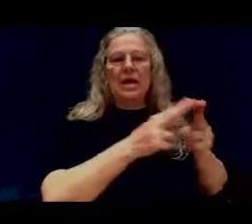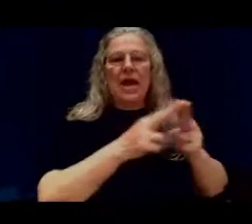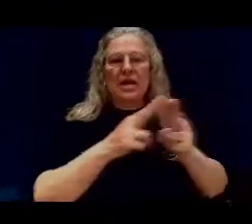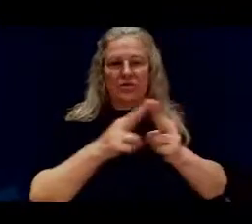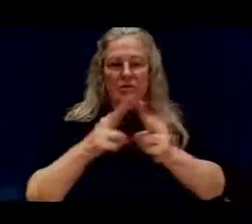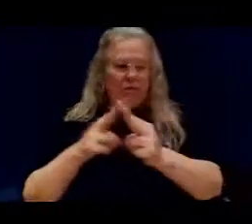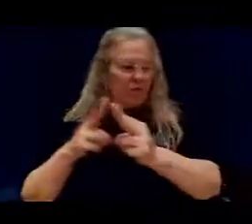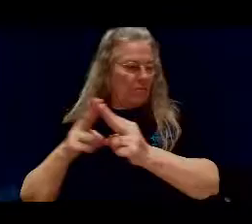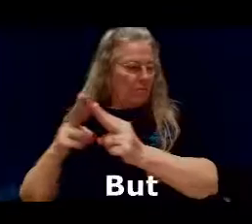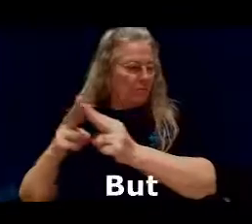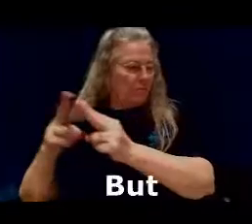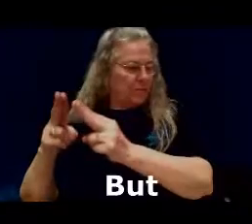Nazareth.